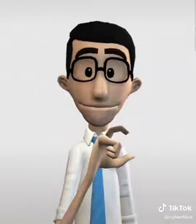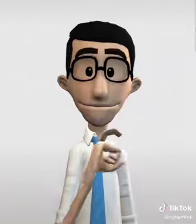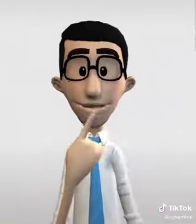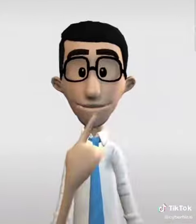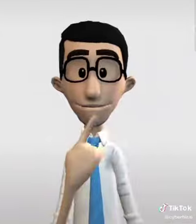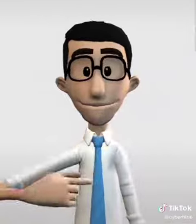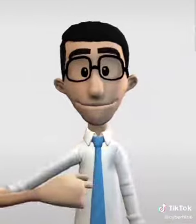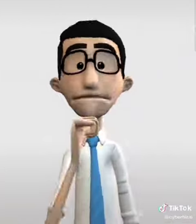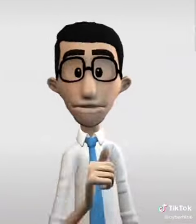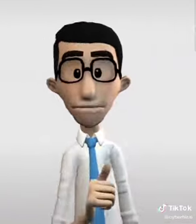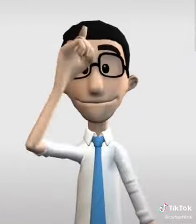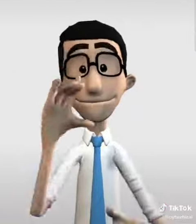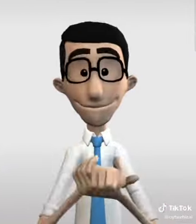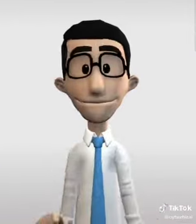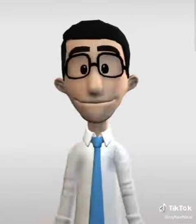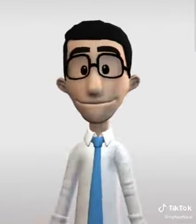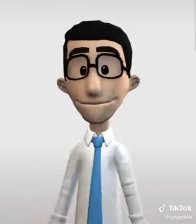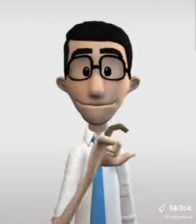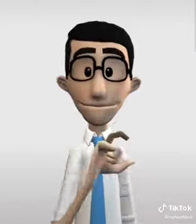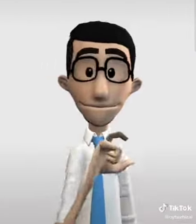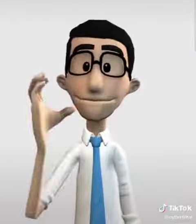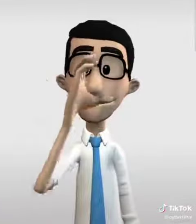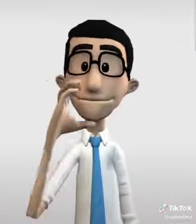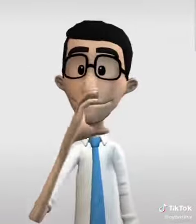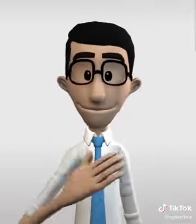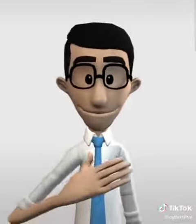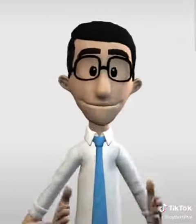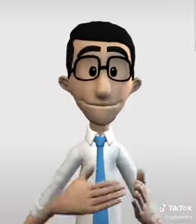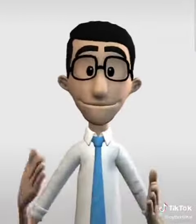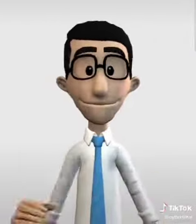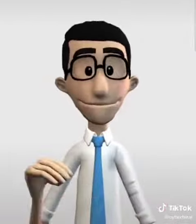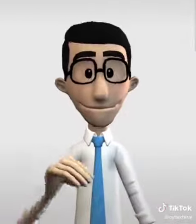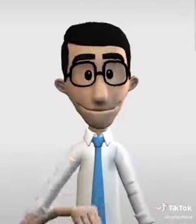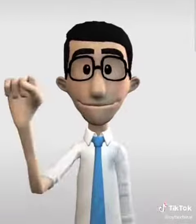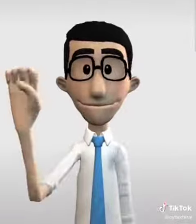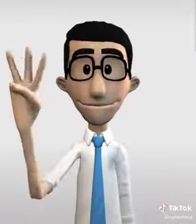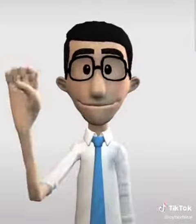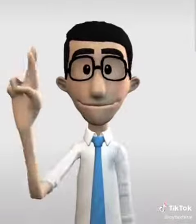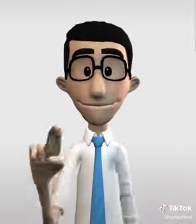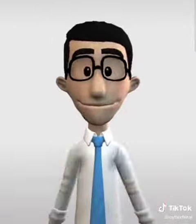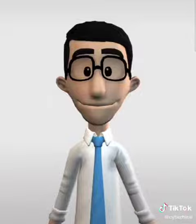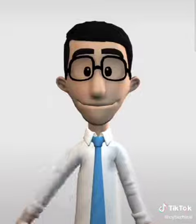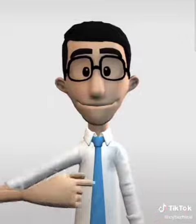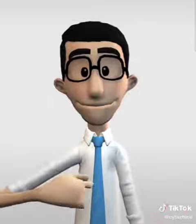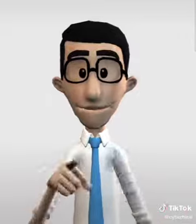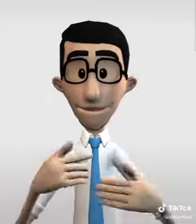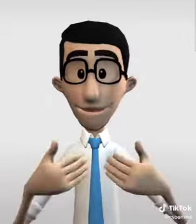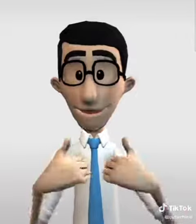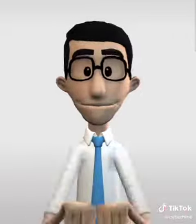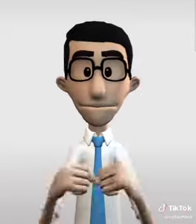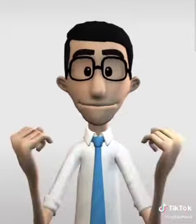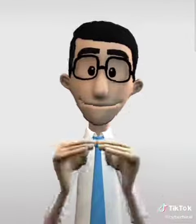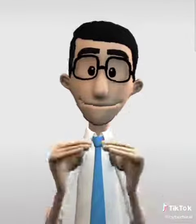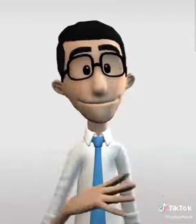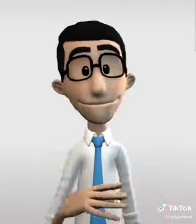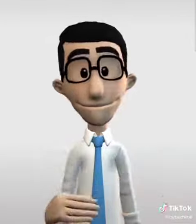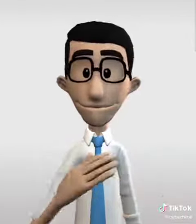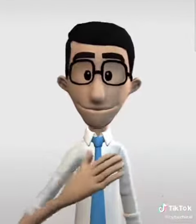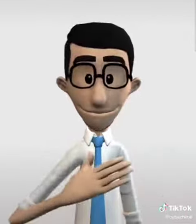girls said that I had fell and everyone believed them. The police found my body in the sewer. I had a broken neck and my face was